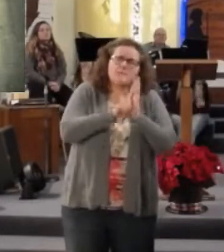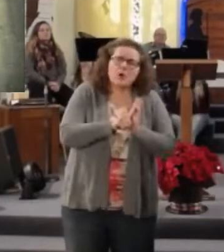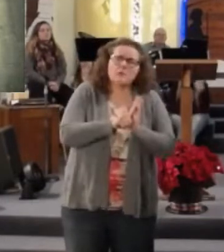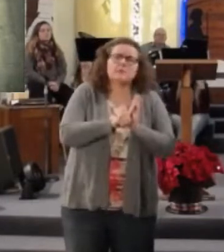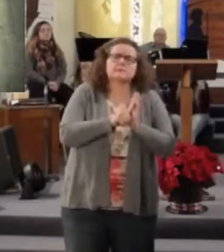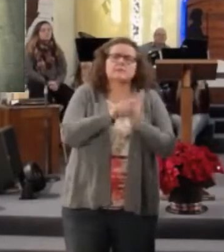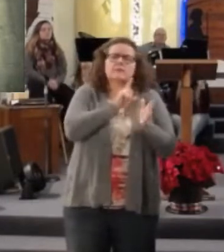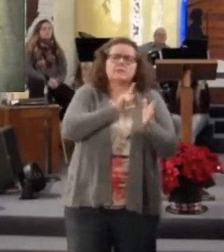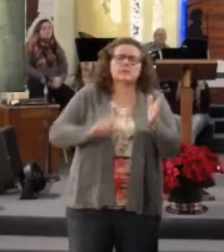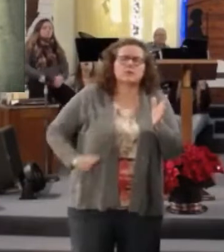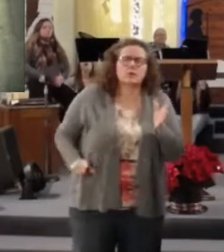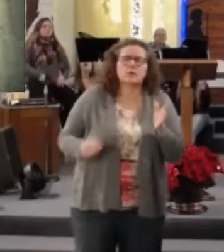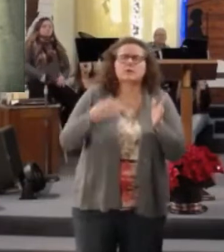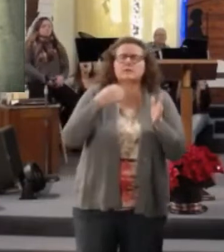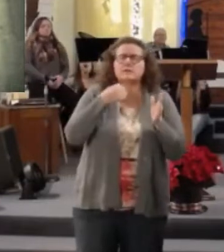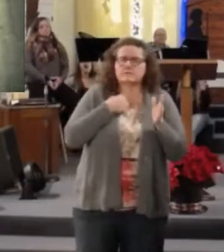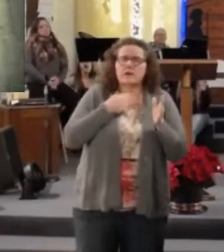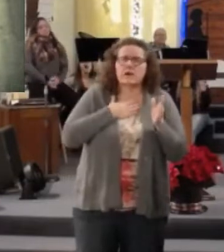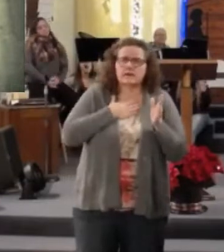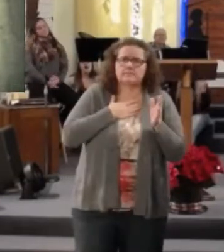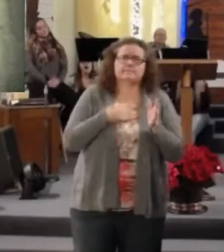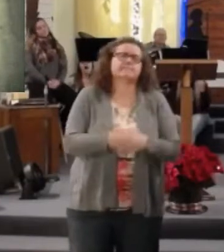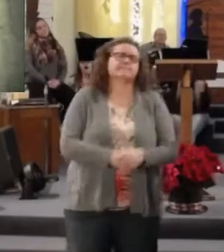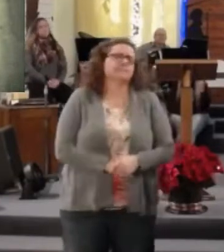O Lord, I am thine.